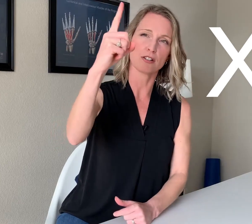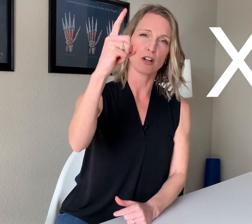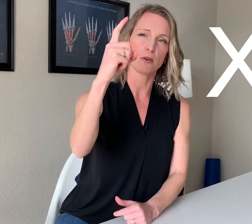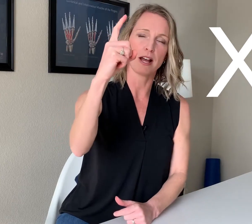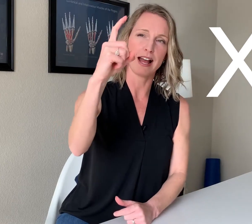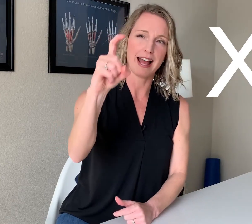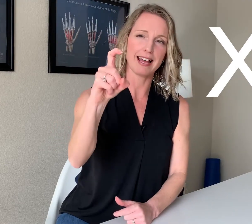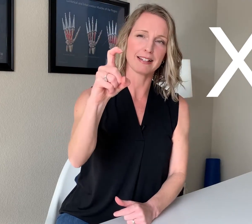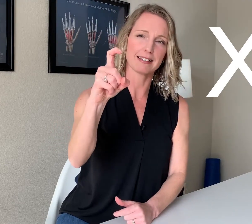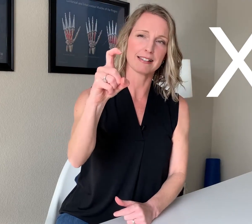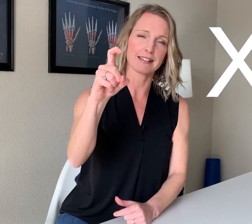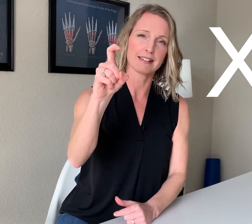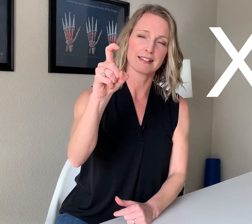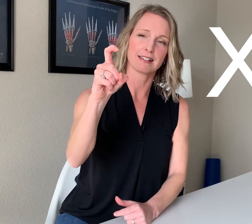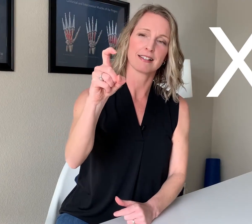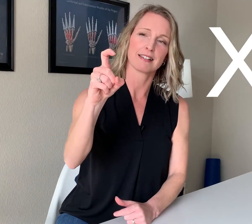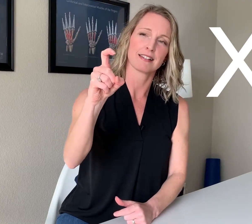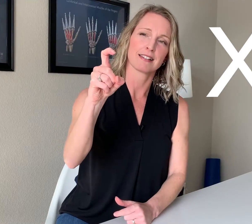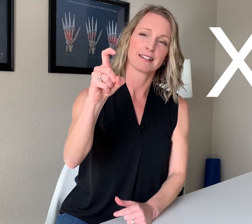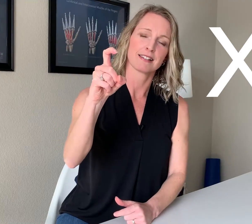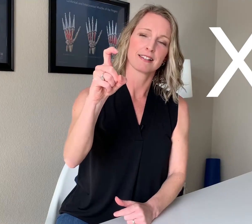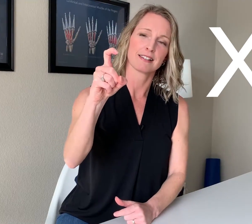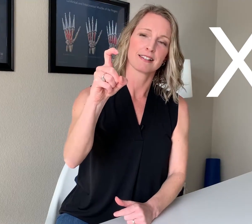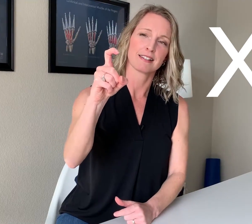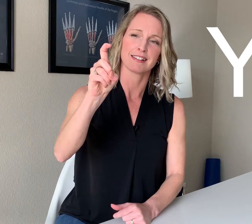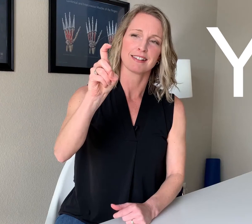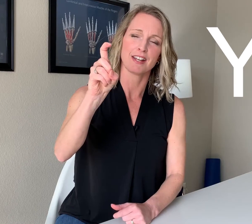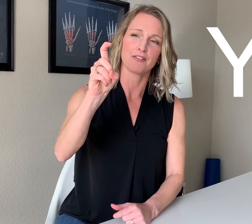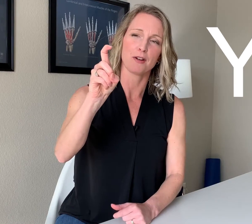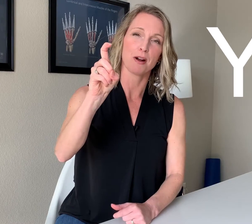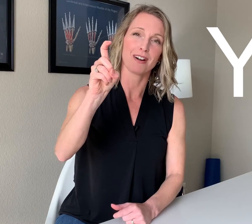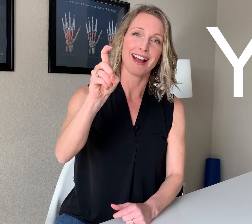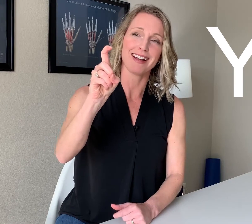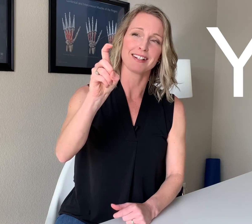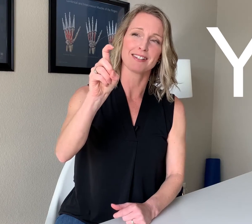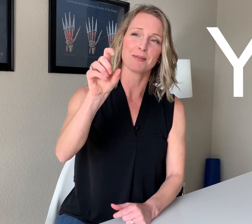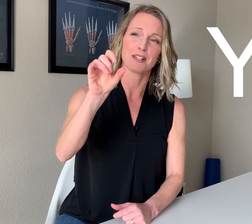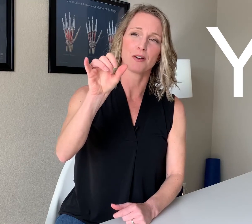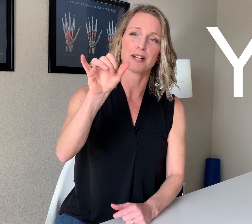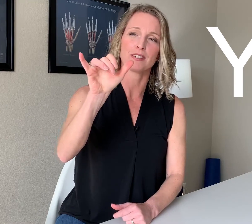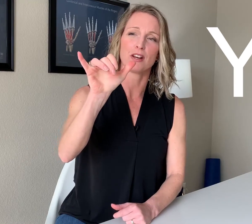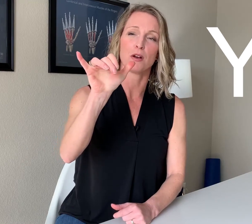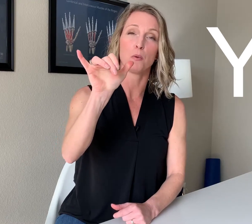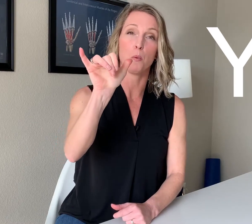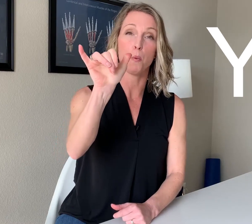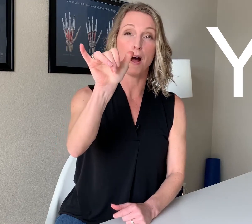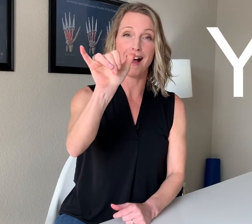So X. And then from our X, we go into